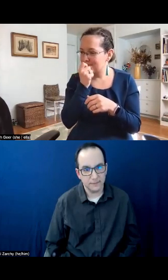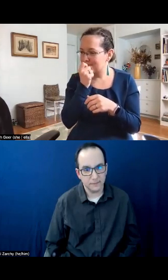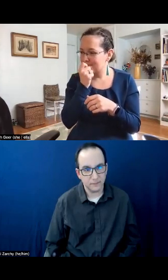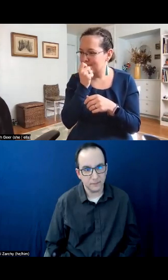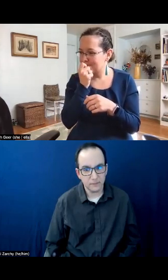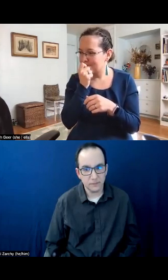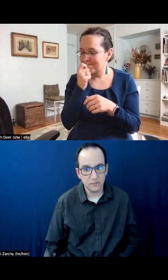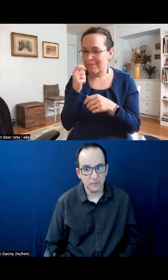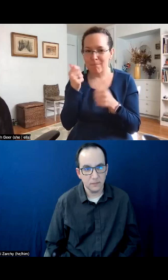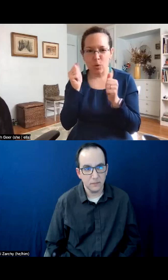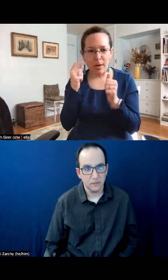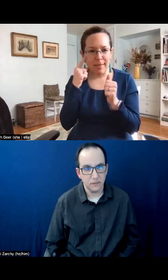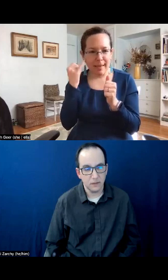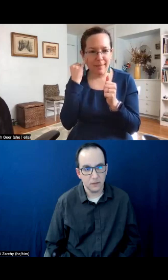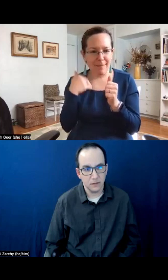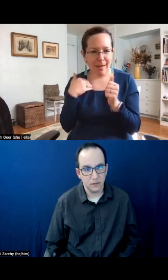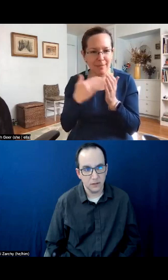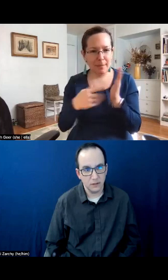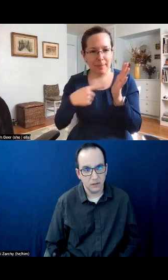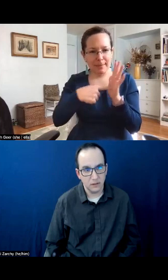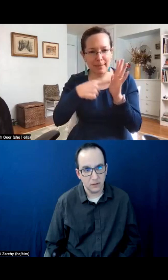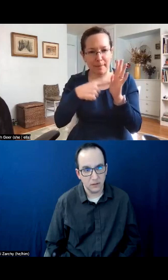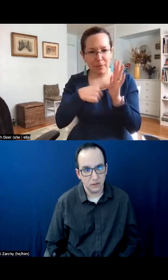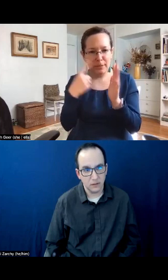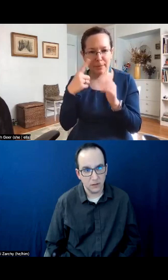this code blending.